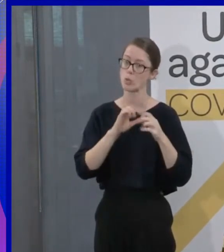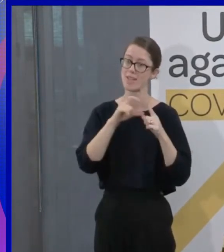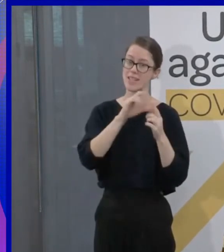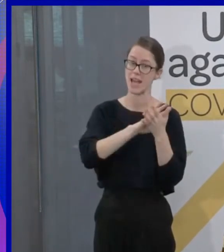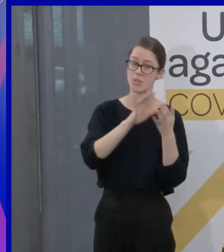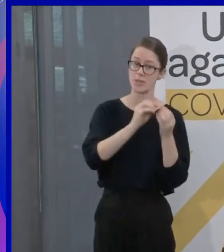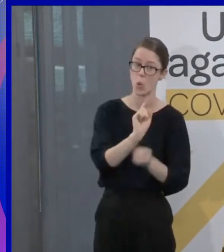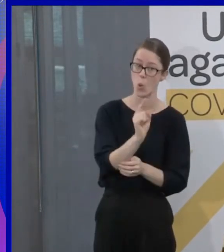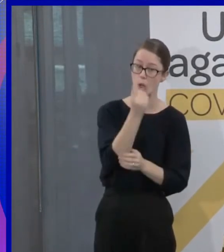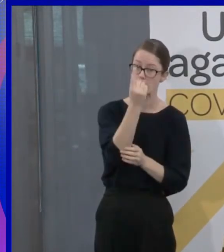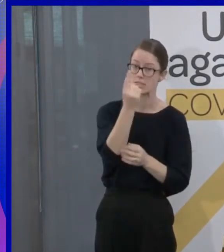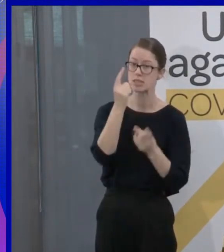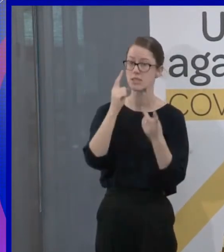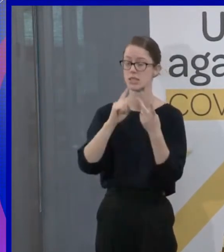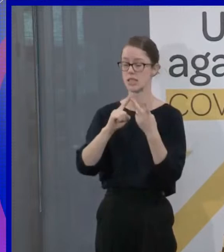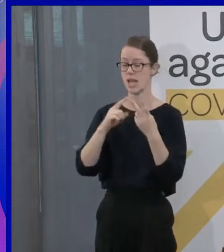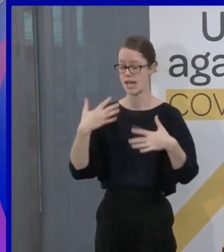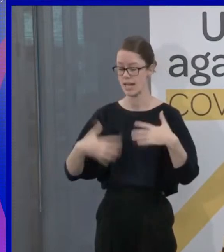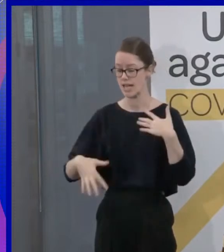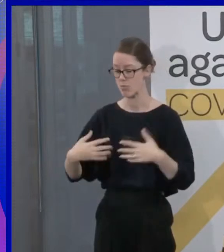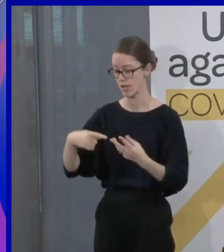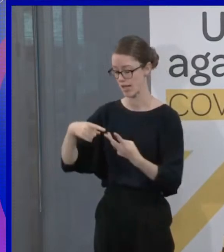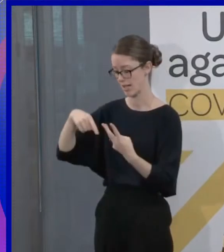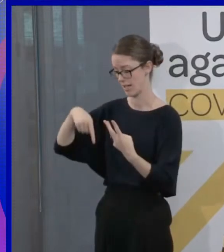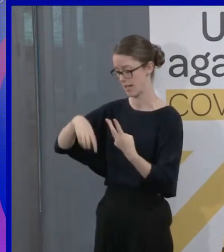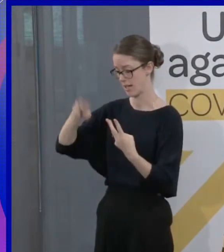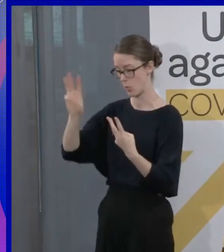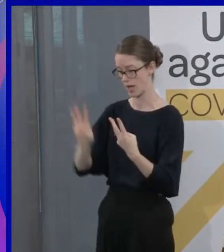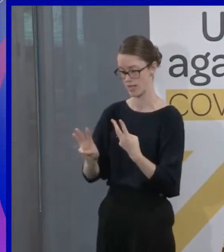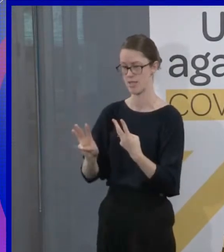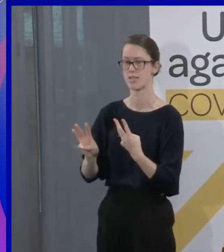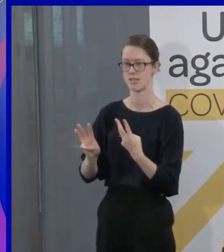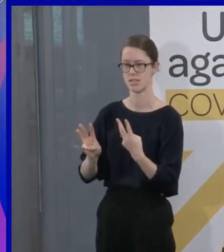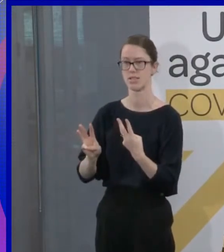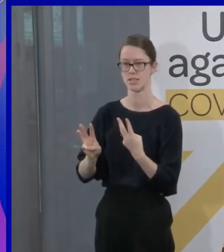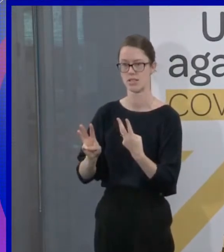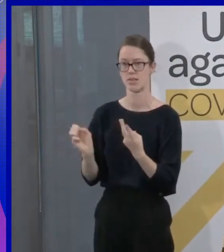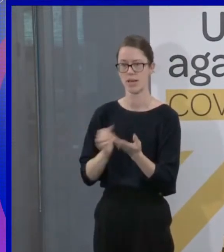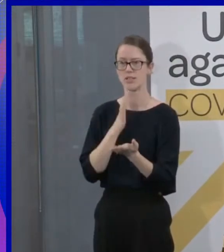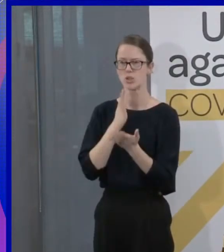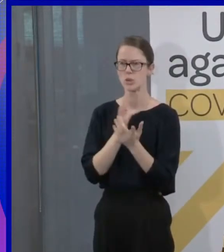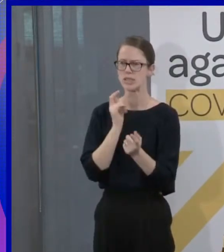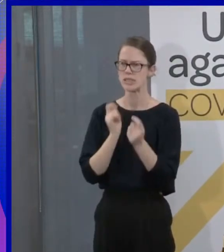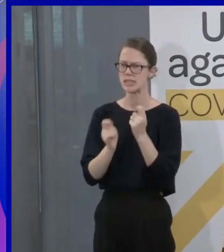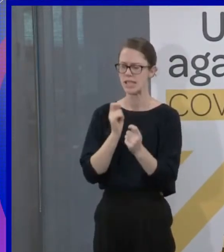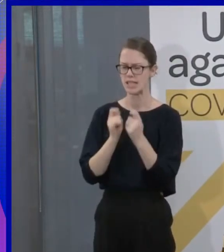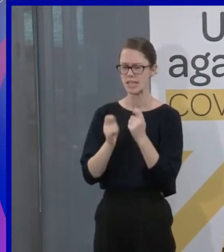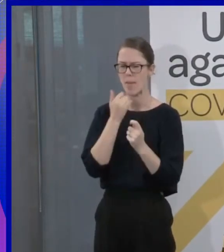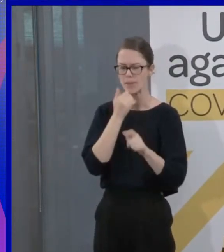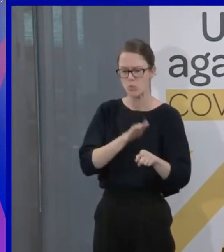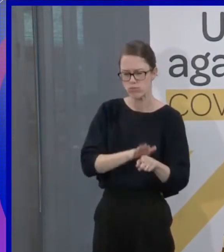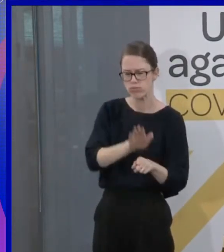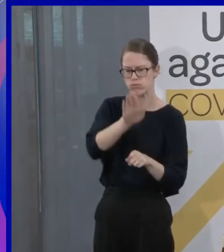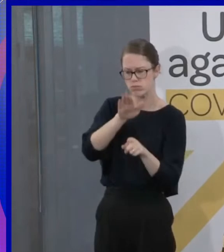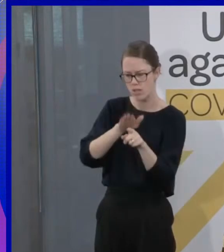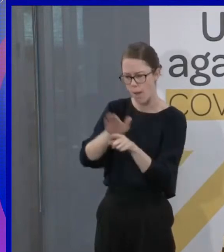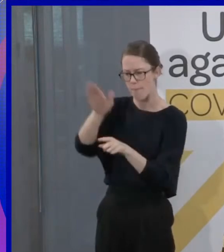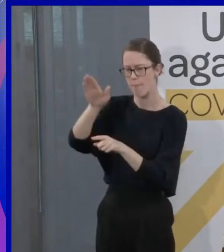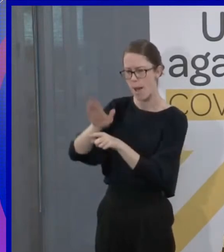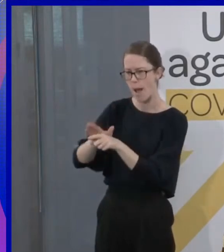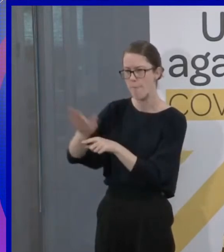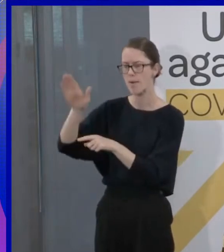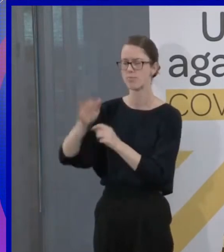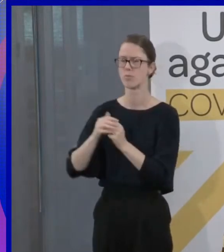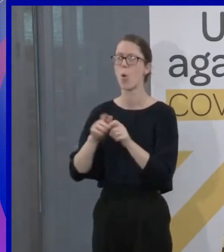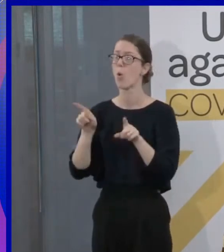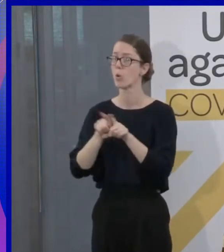in Auckland, as well as in Canterbury and here in Wellington, to make sure that the testing was being ramped up to test everybody. And at the same time,